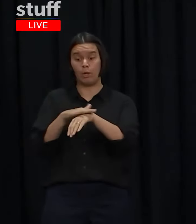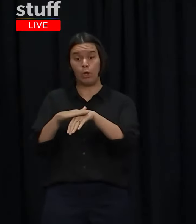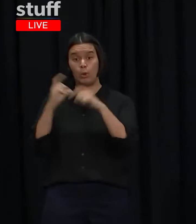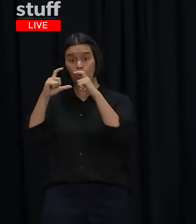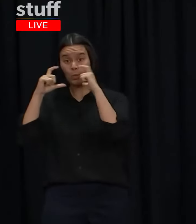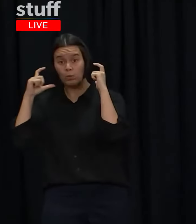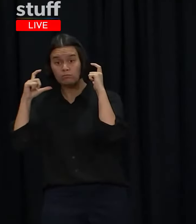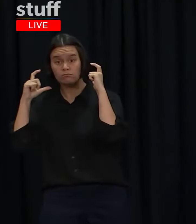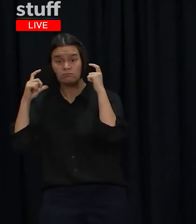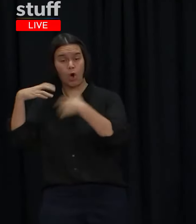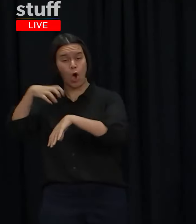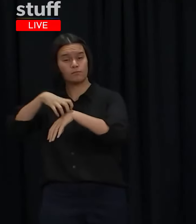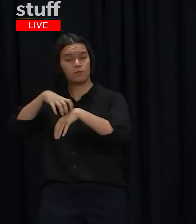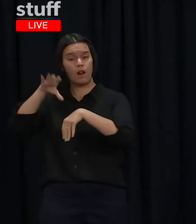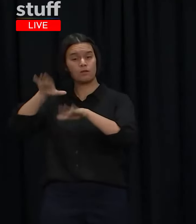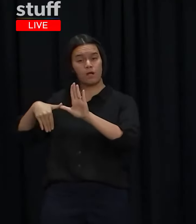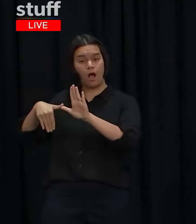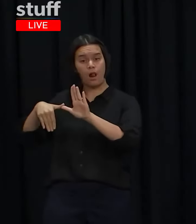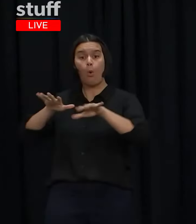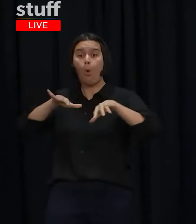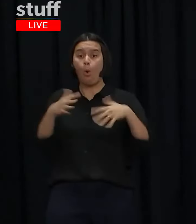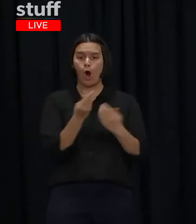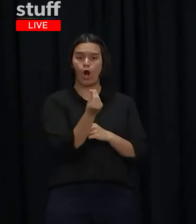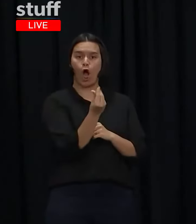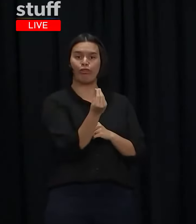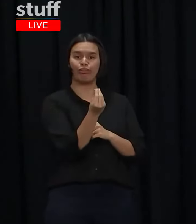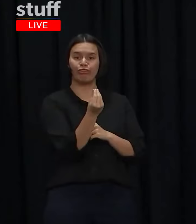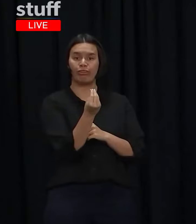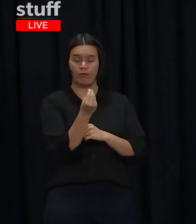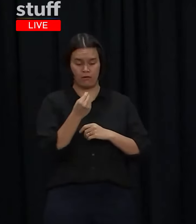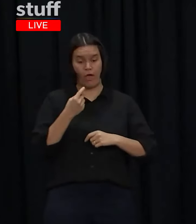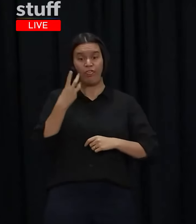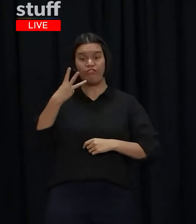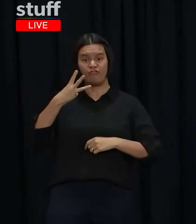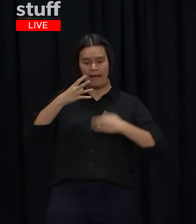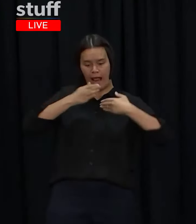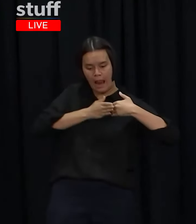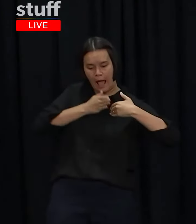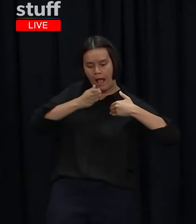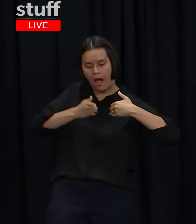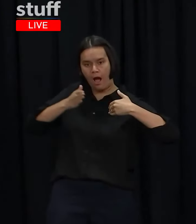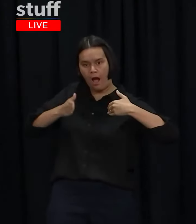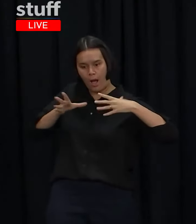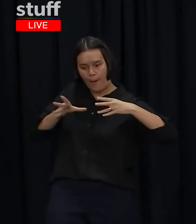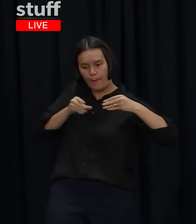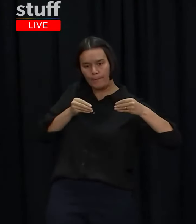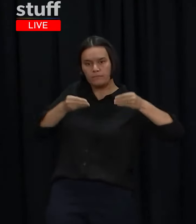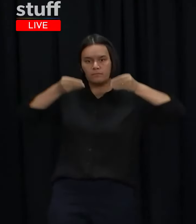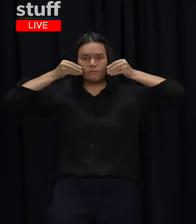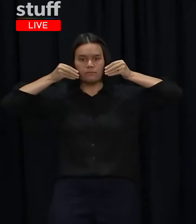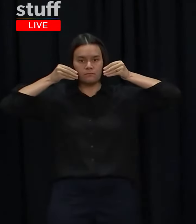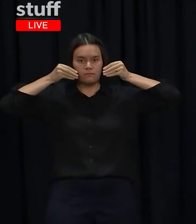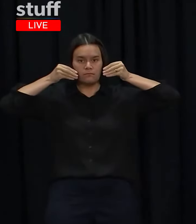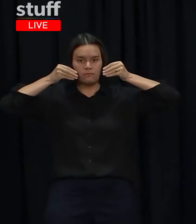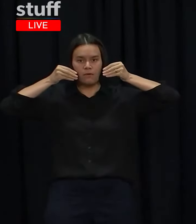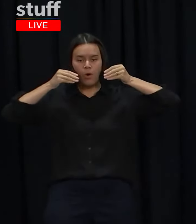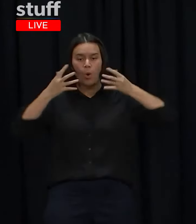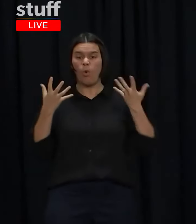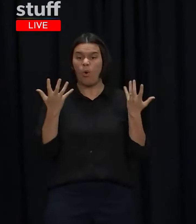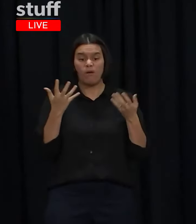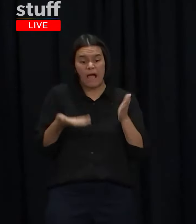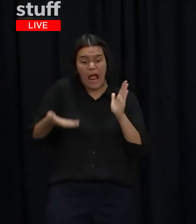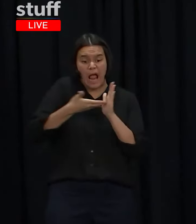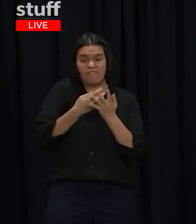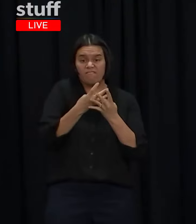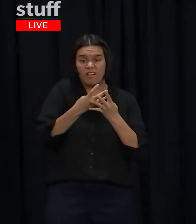with a good fit. We're not going to be recommending the use of N95s for the general public in